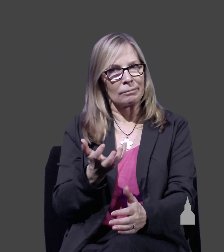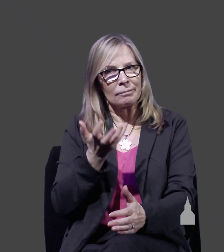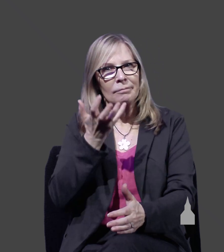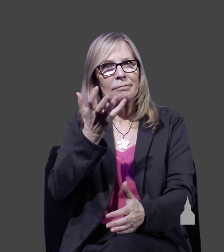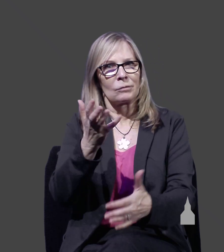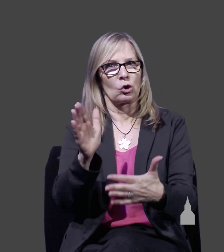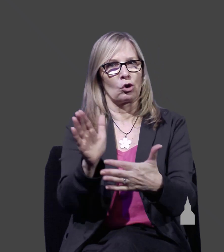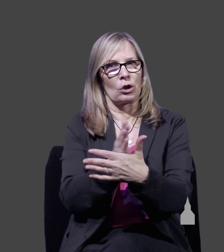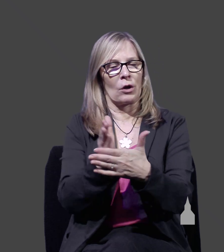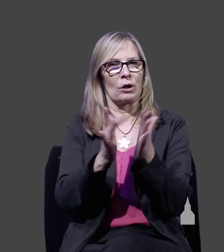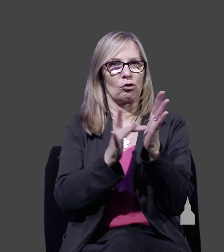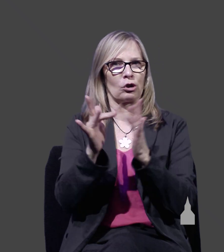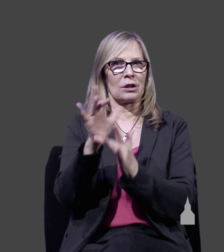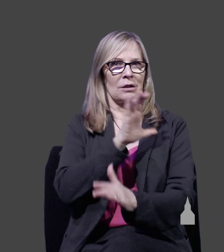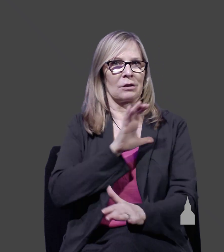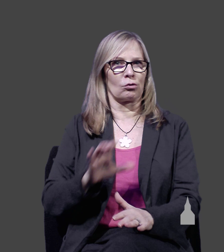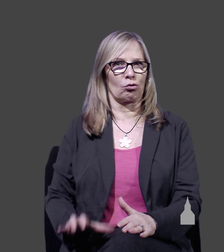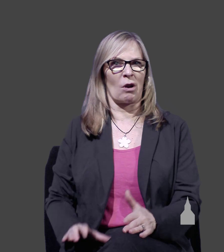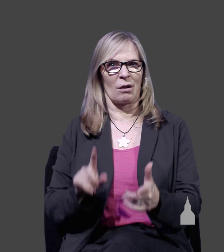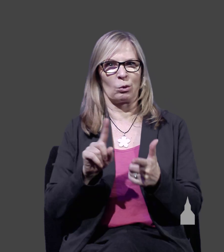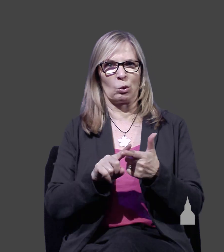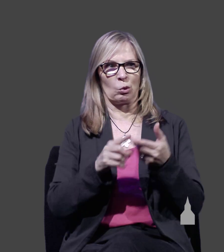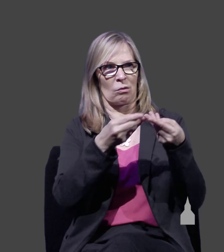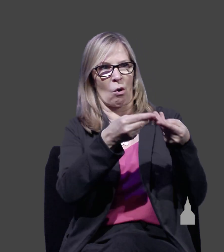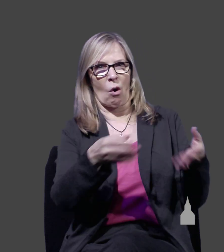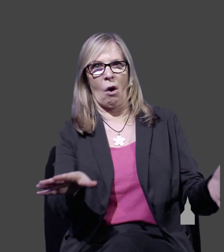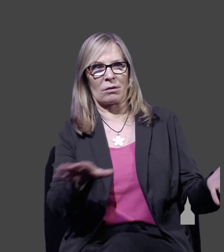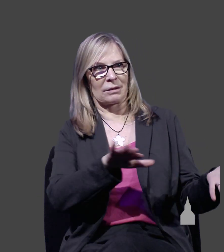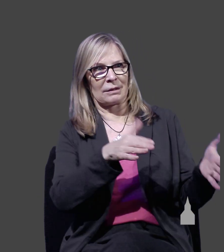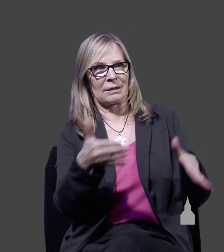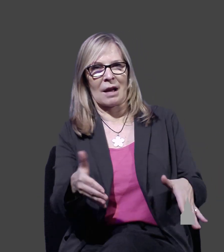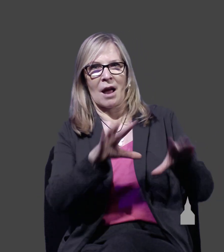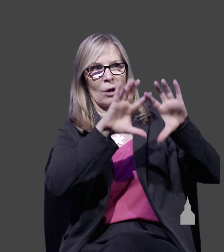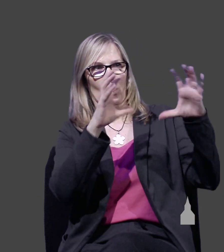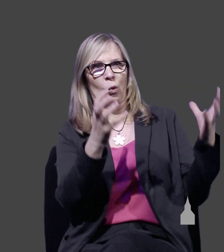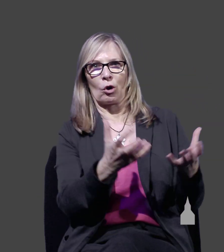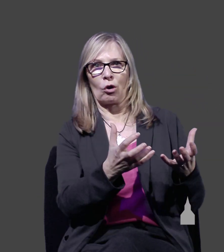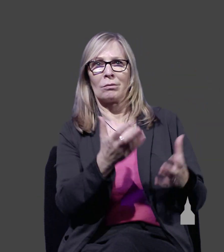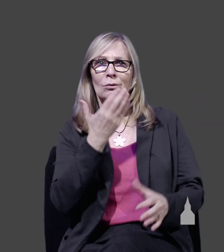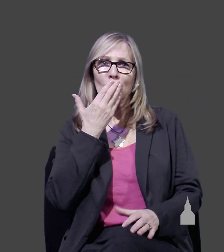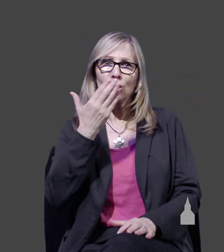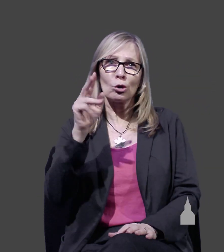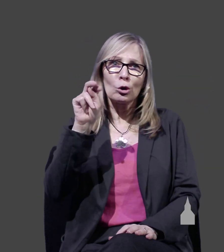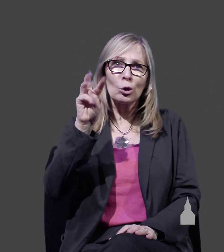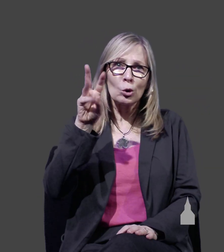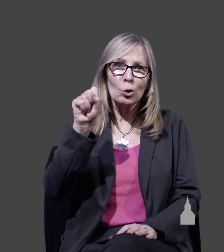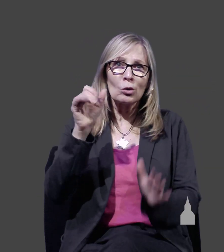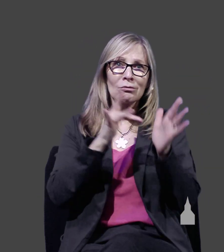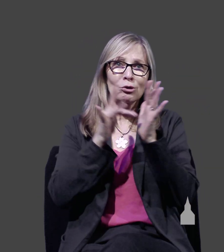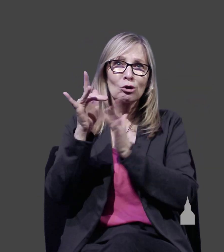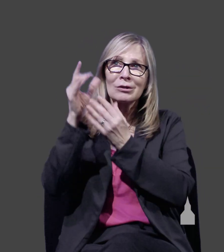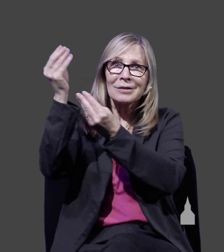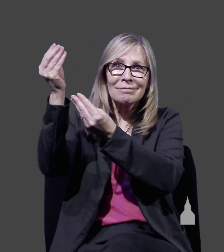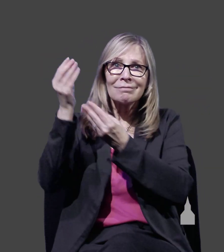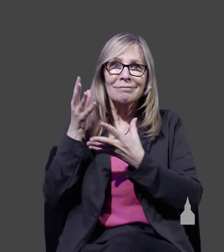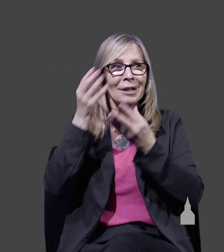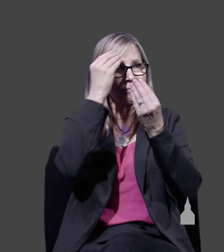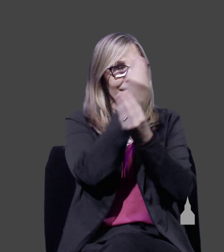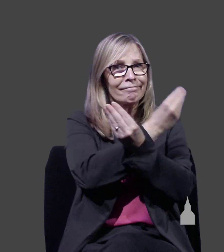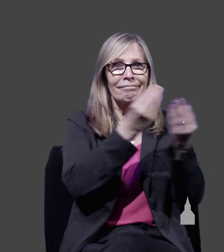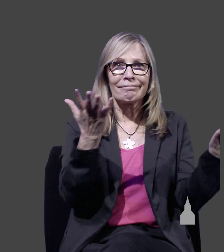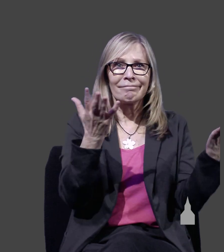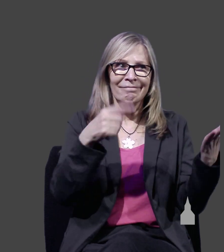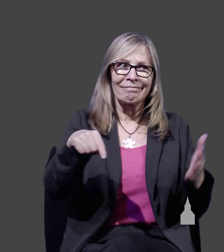world, sharing the good news of what Jesus has done for us and sharing it with unbelievers who desperately need